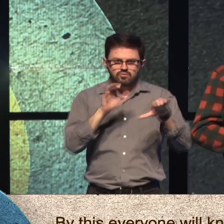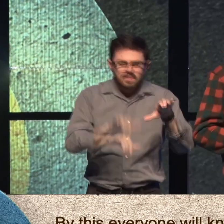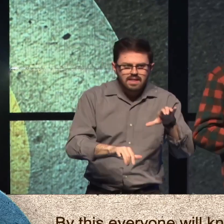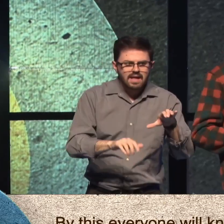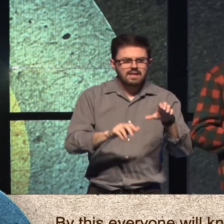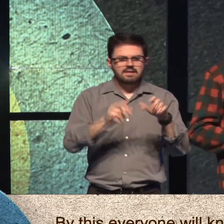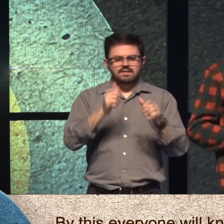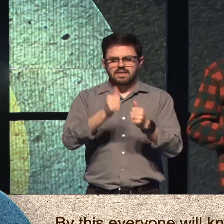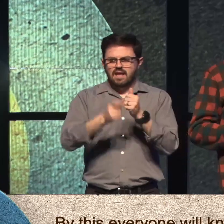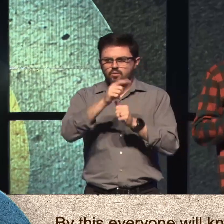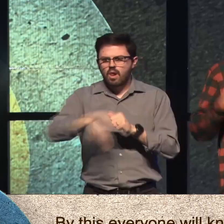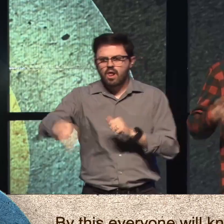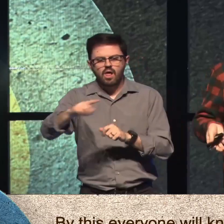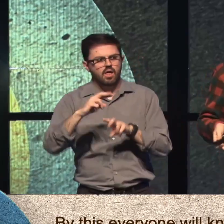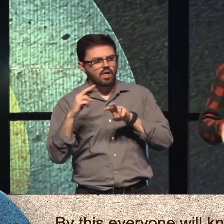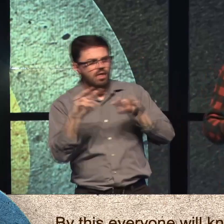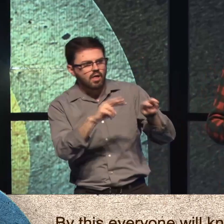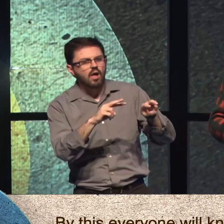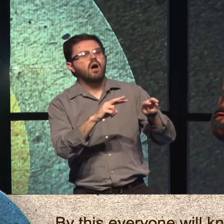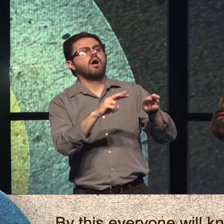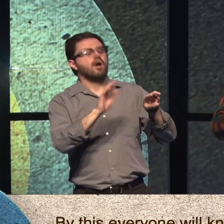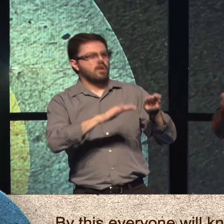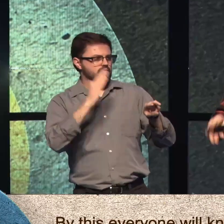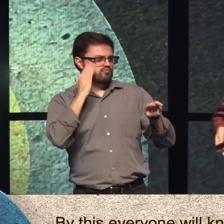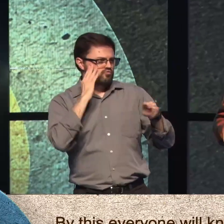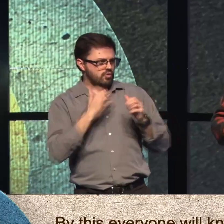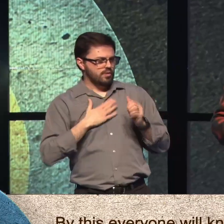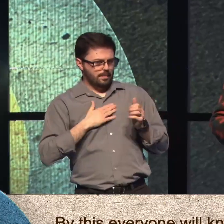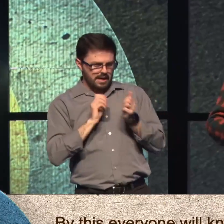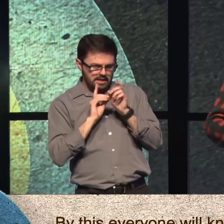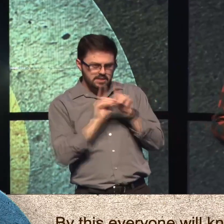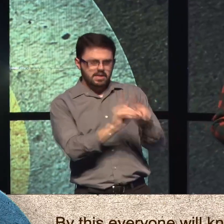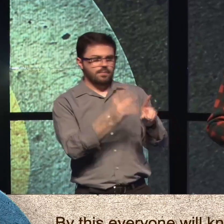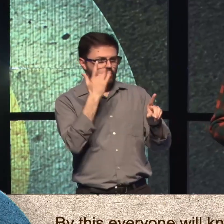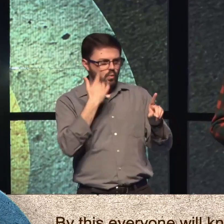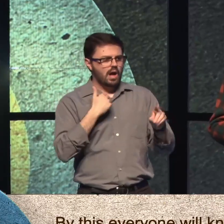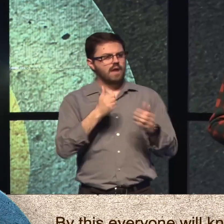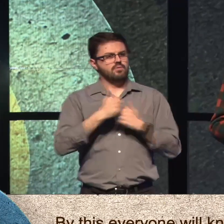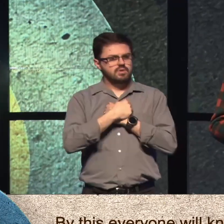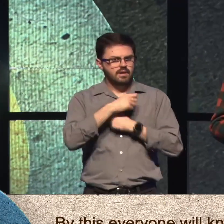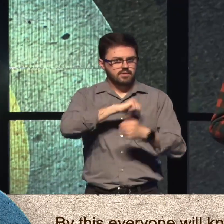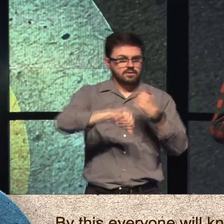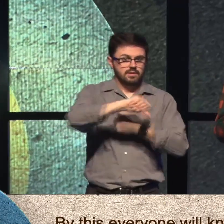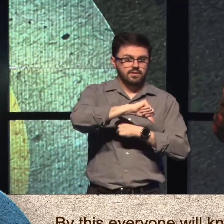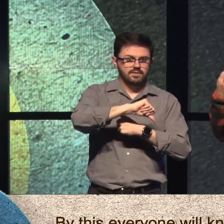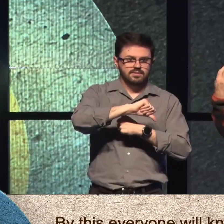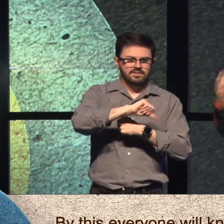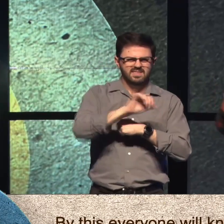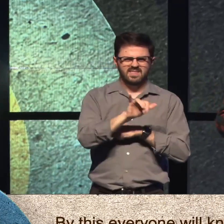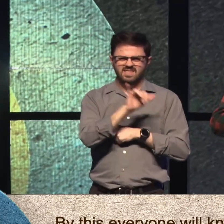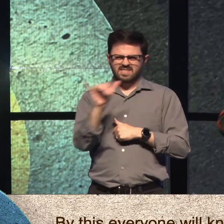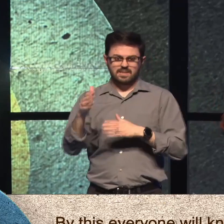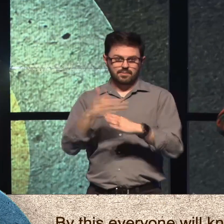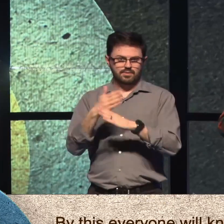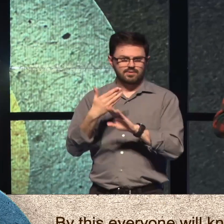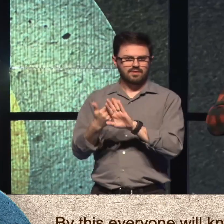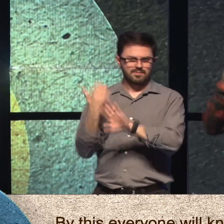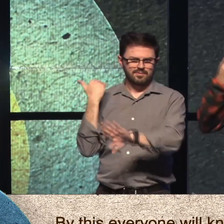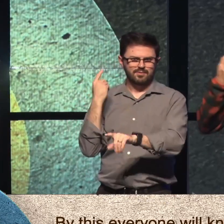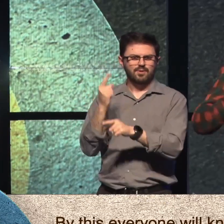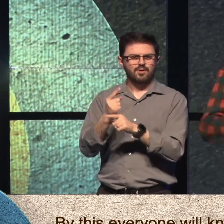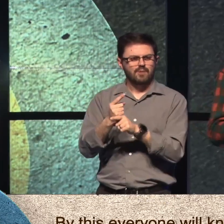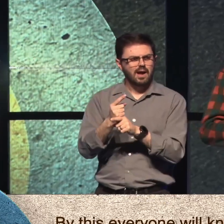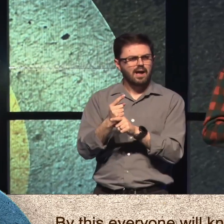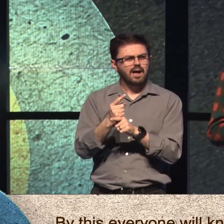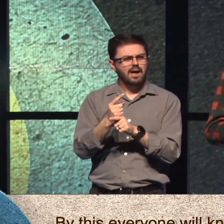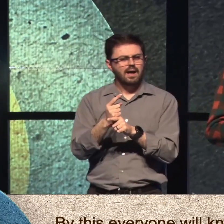one another. Sounds like a song that we sang earlier. Somebody should write a song about that. They'll know us